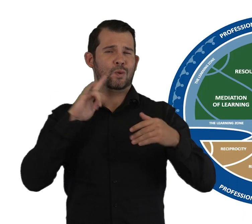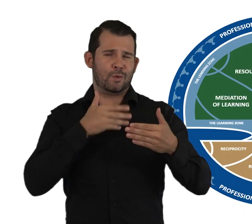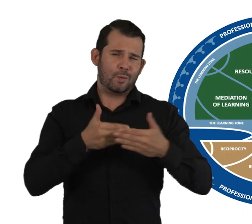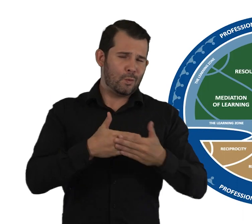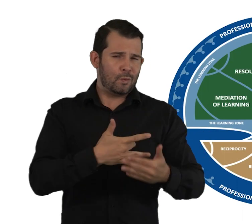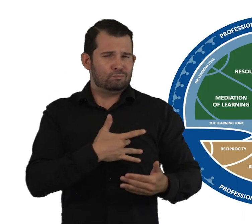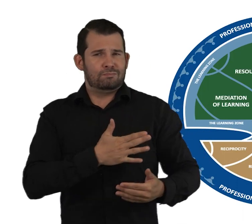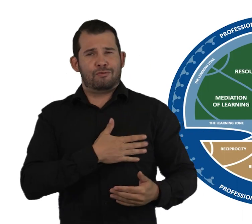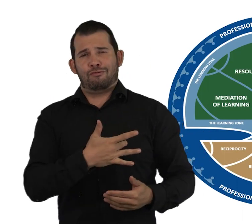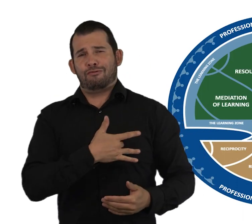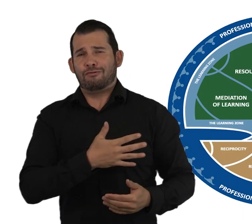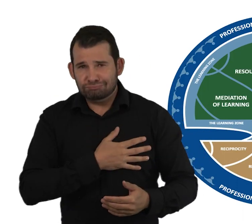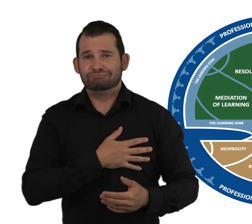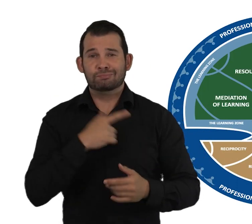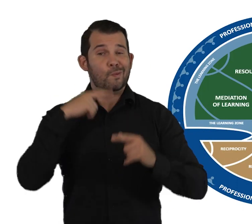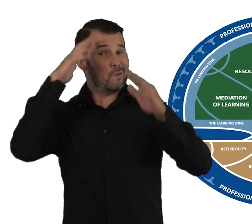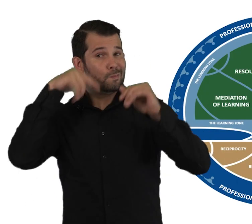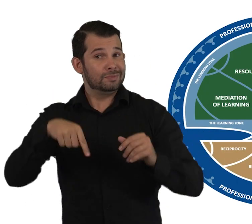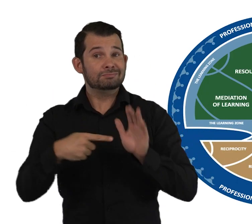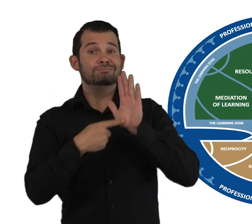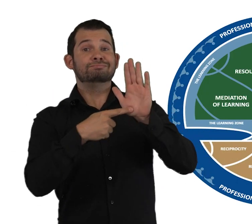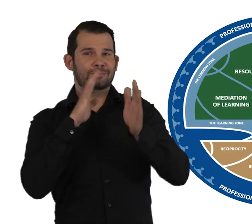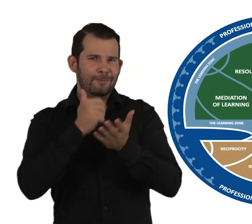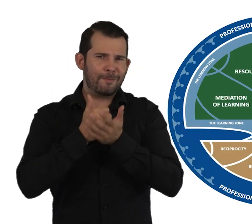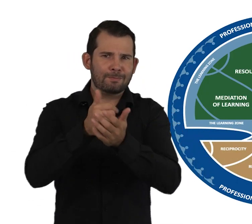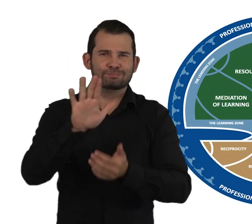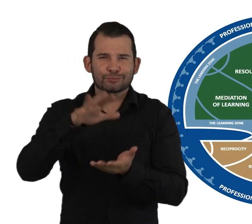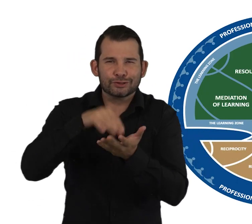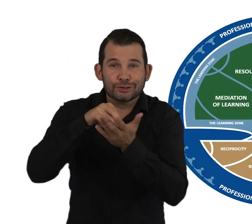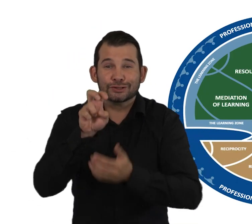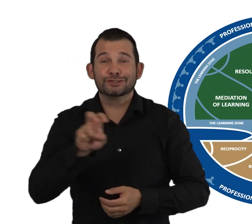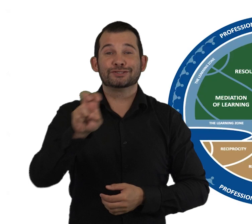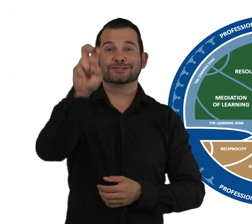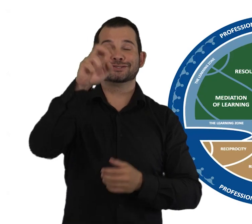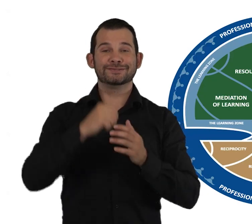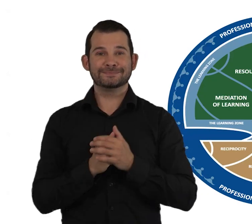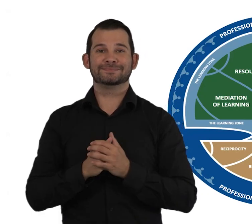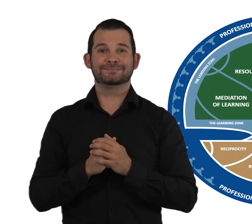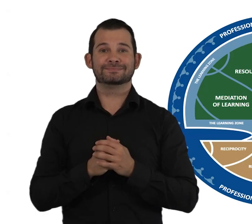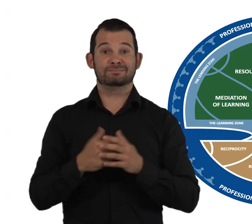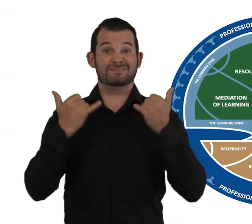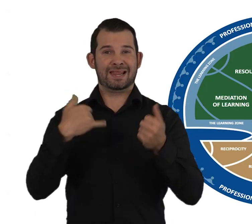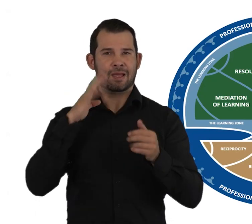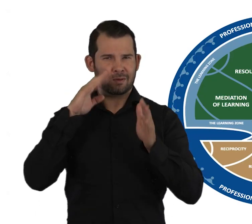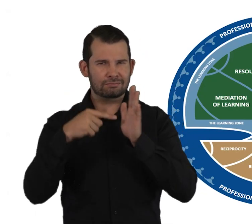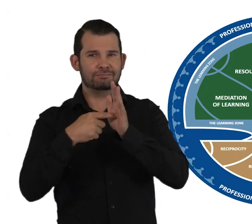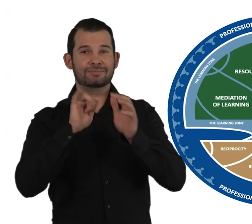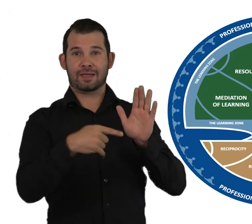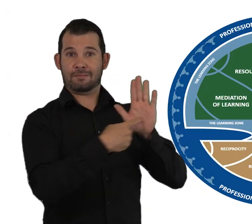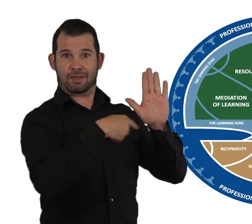my heart, and I hope this model assists you in your learning journey. I will now take you through the model by explaining the